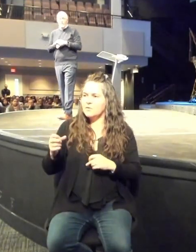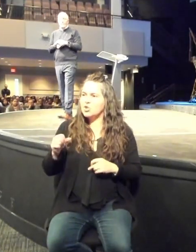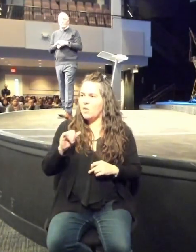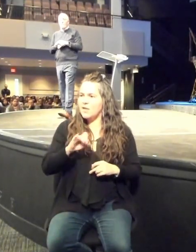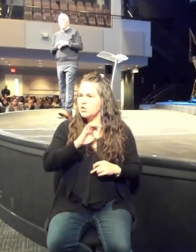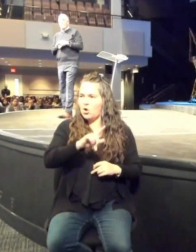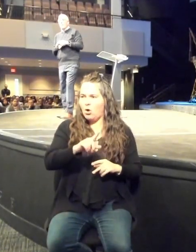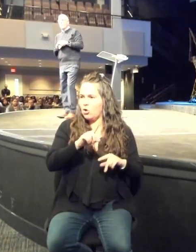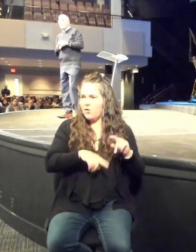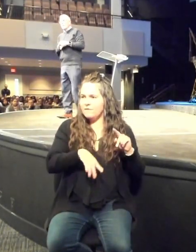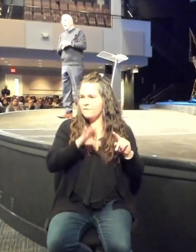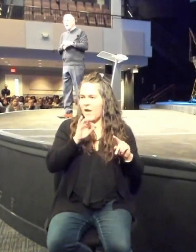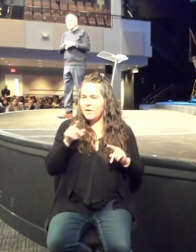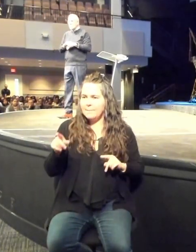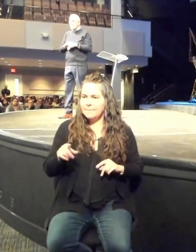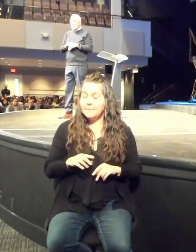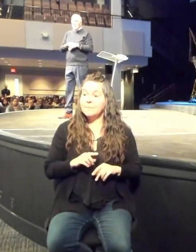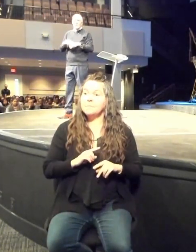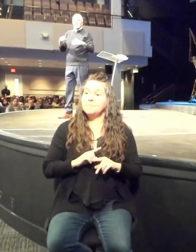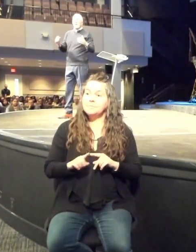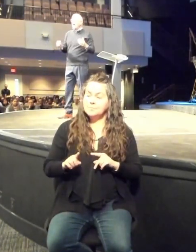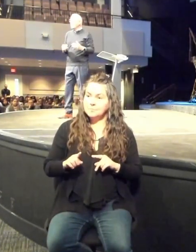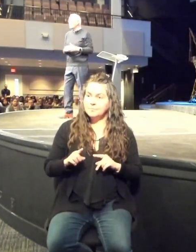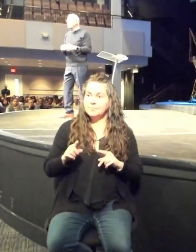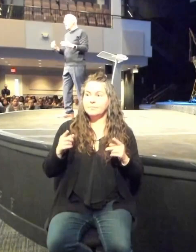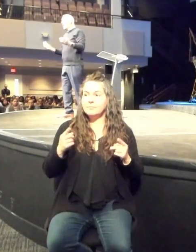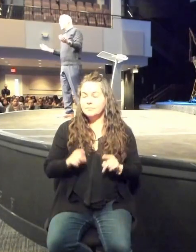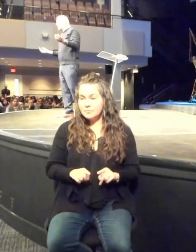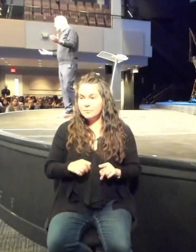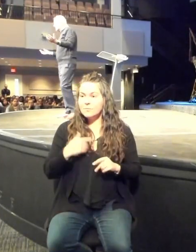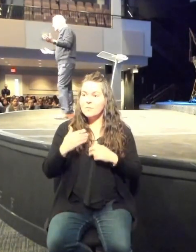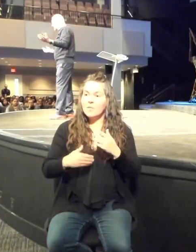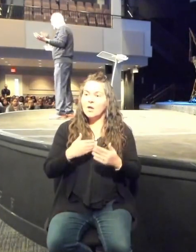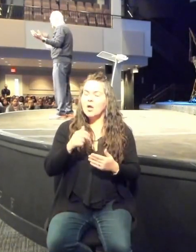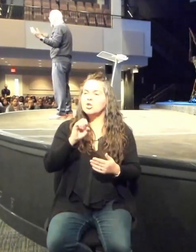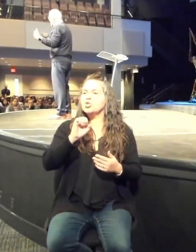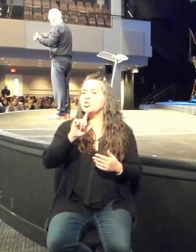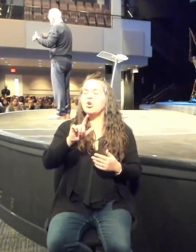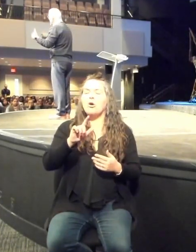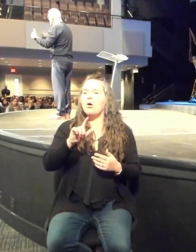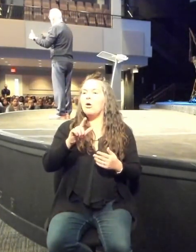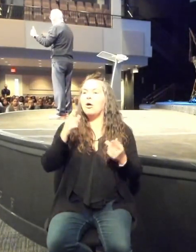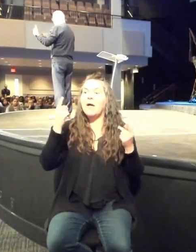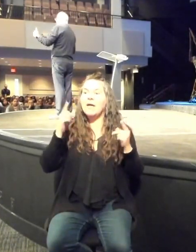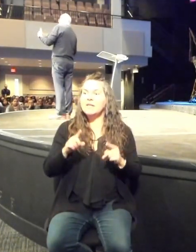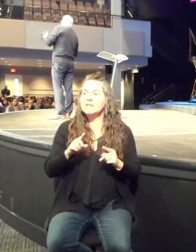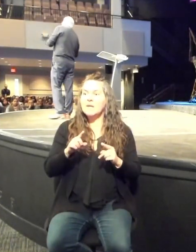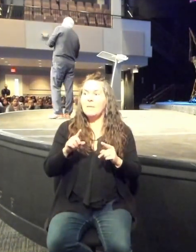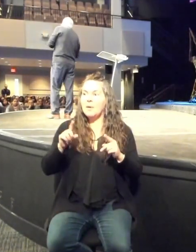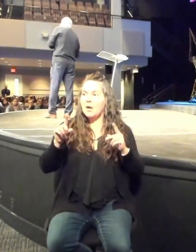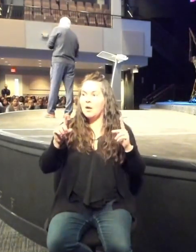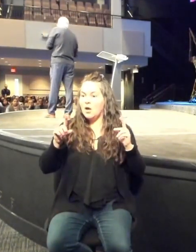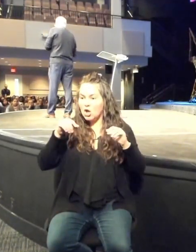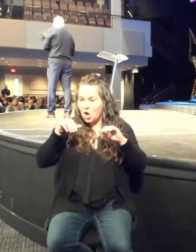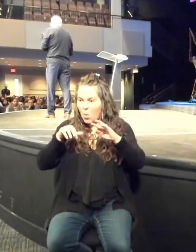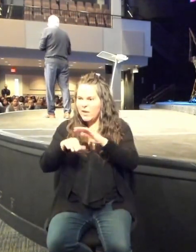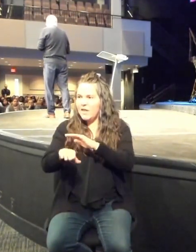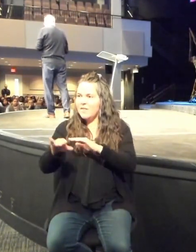he would not know they were there. But as things would happen, Saul just ends up in the same cave where David